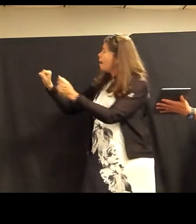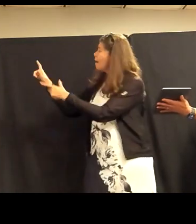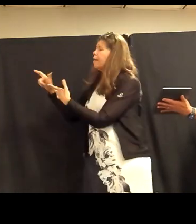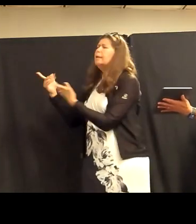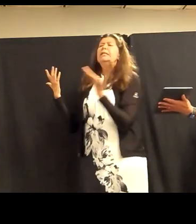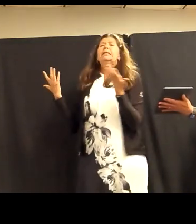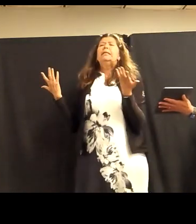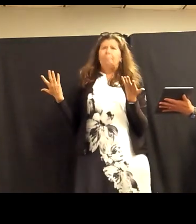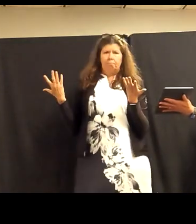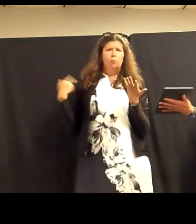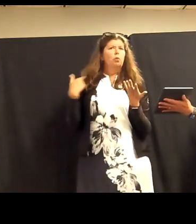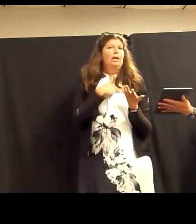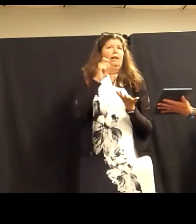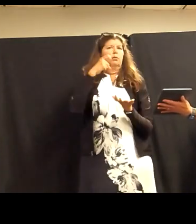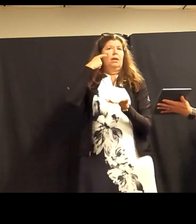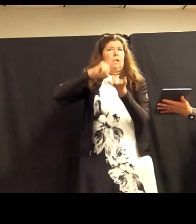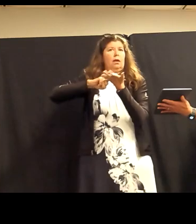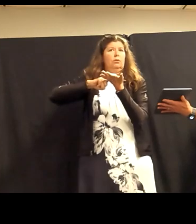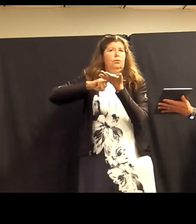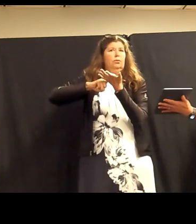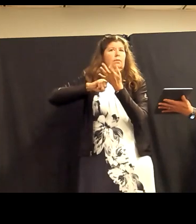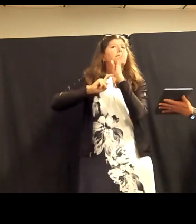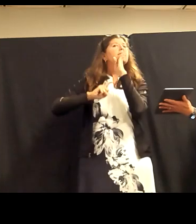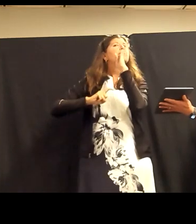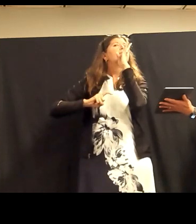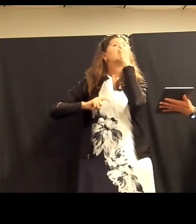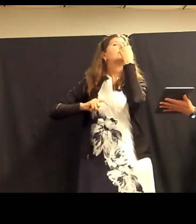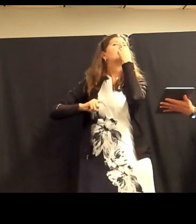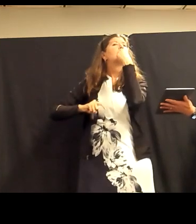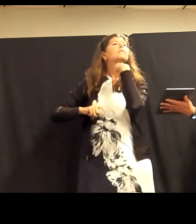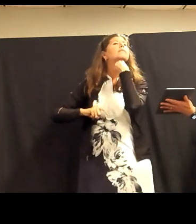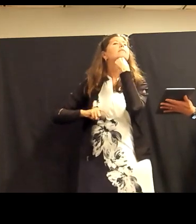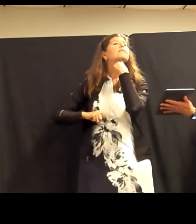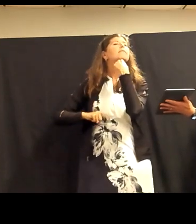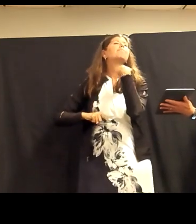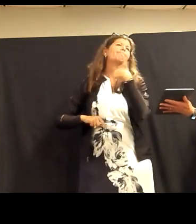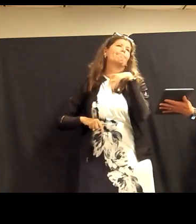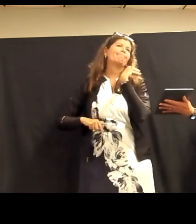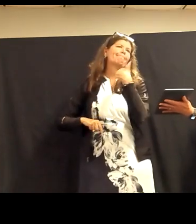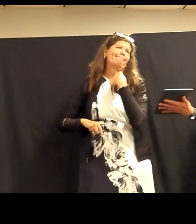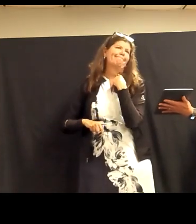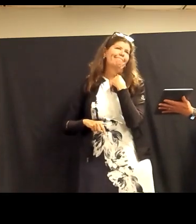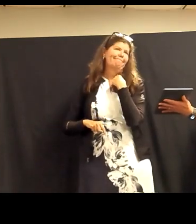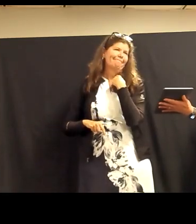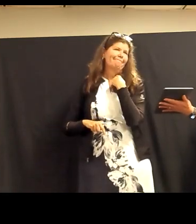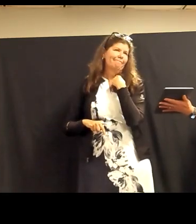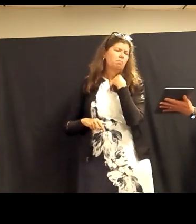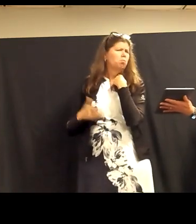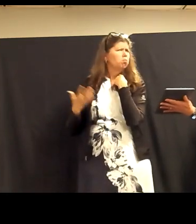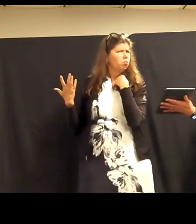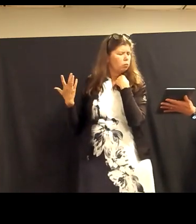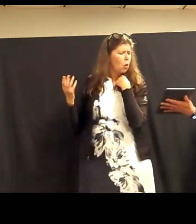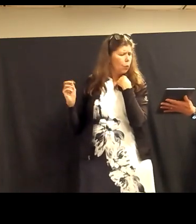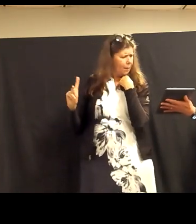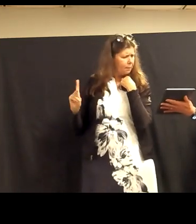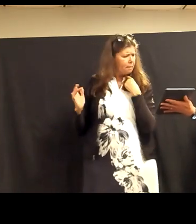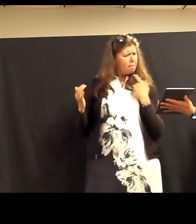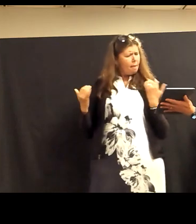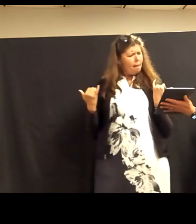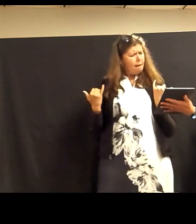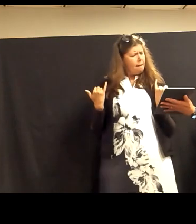think about how we are sharing visual products here. In this board meeting, we are